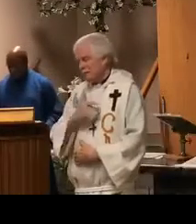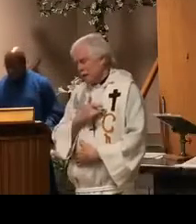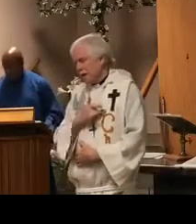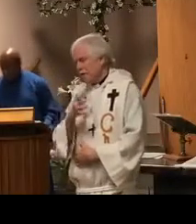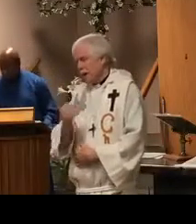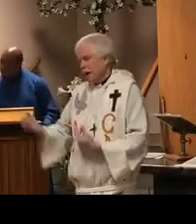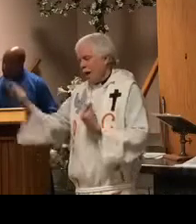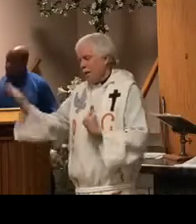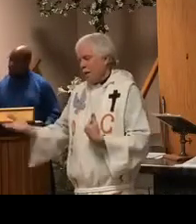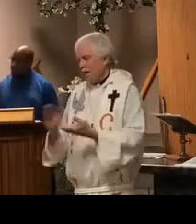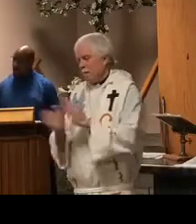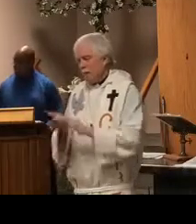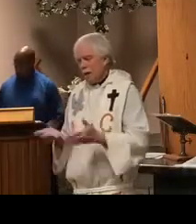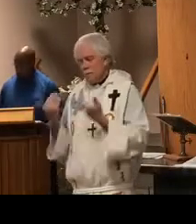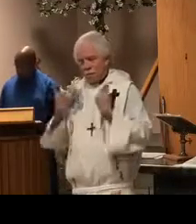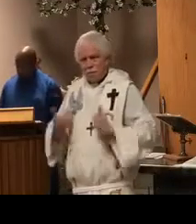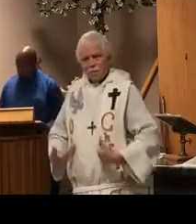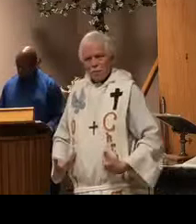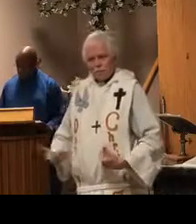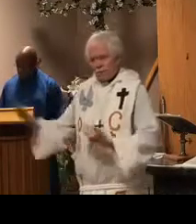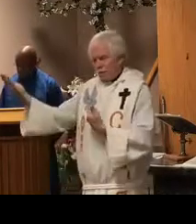I became the person that I am now.